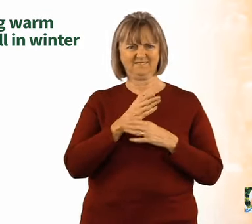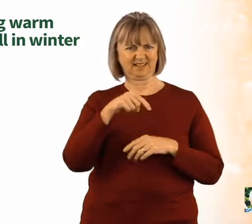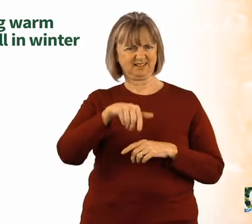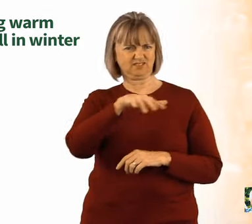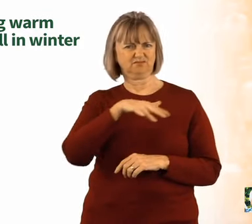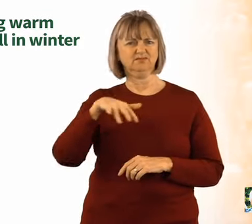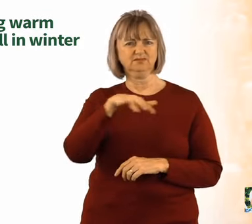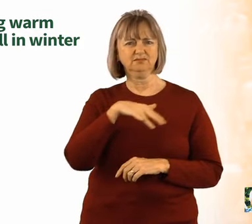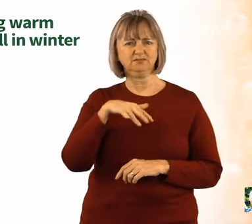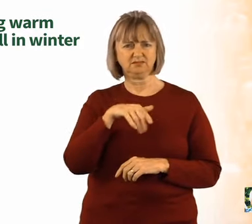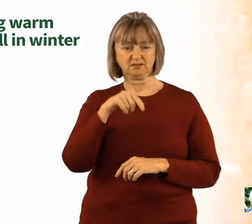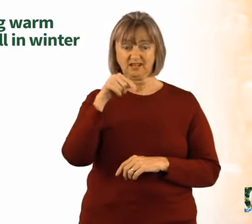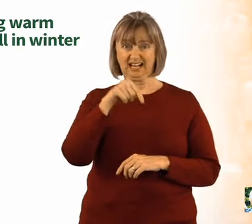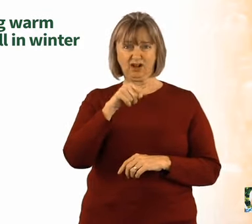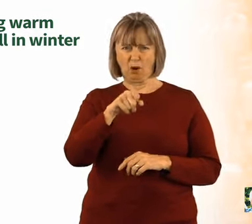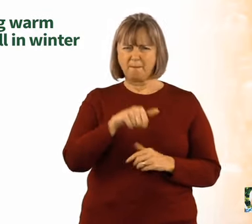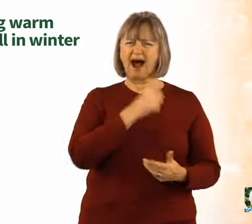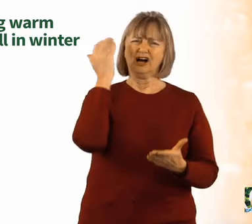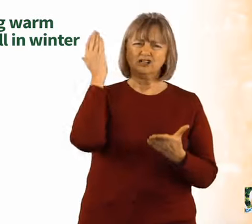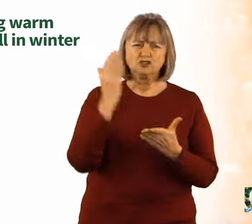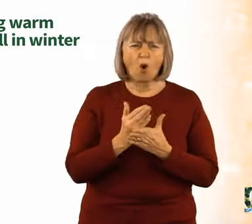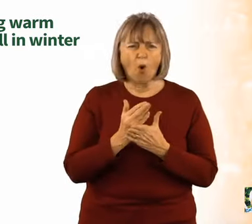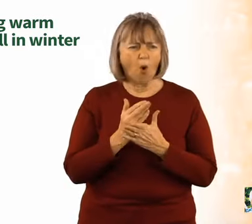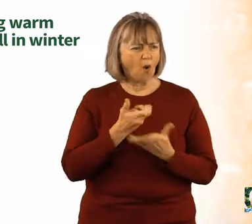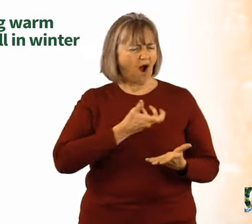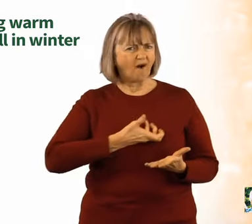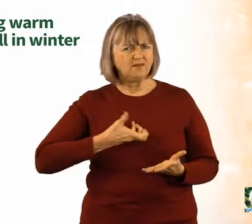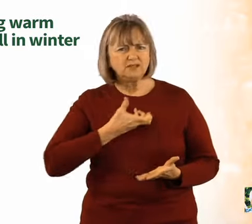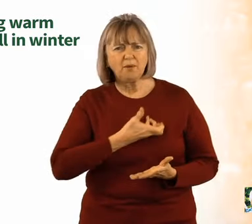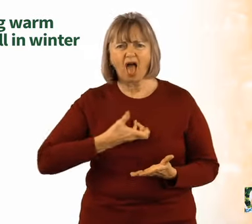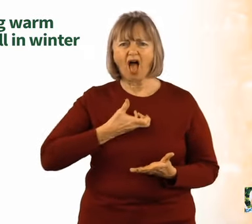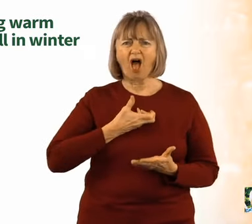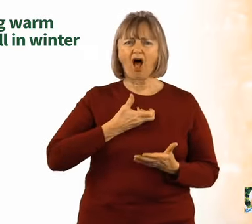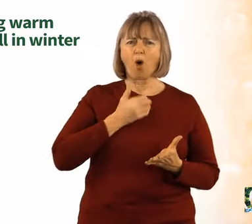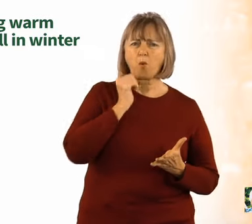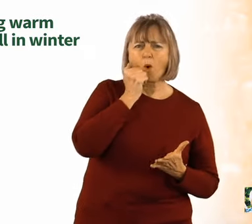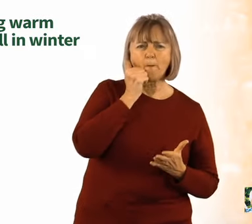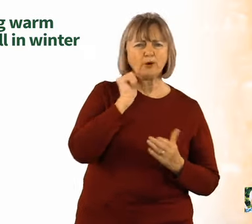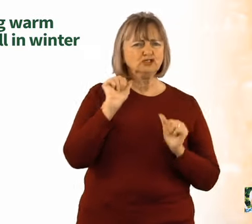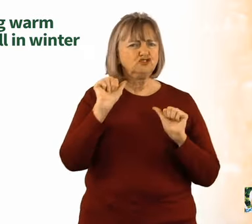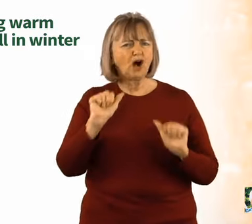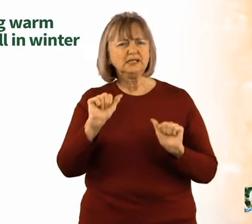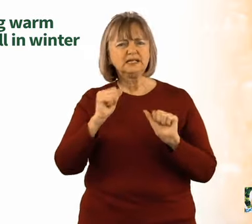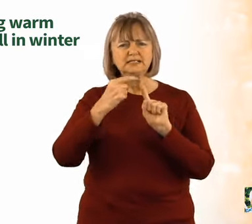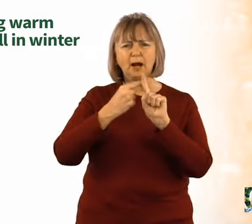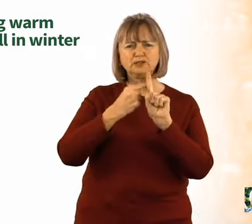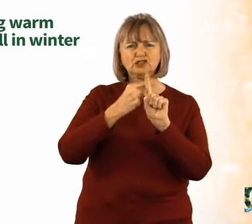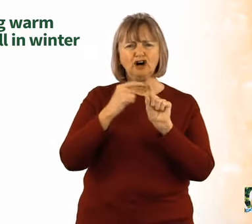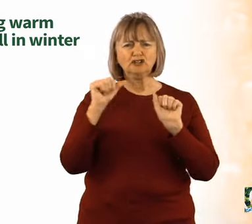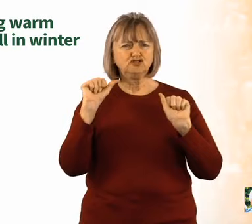Keep the main living areas at a comfortable temperature between 18 degrees and